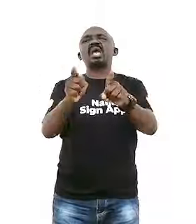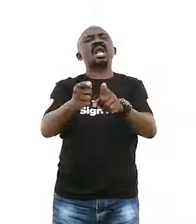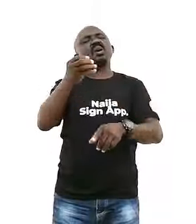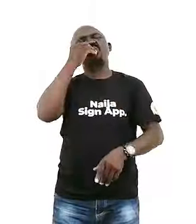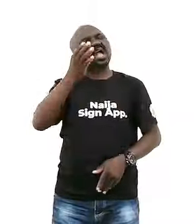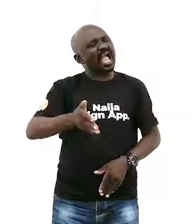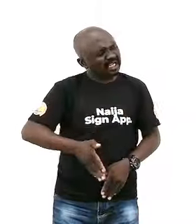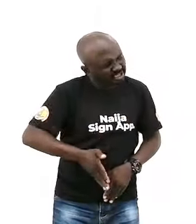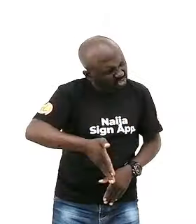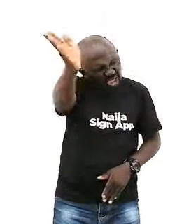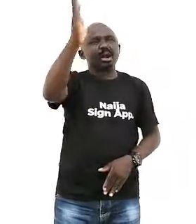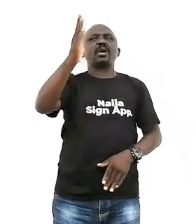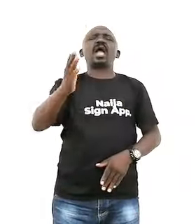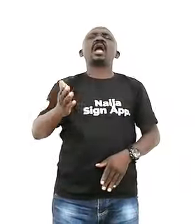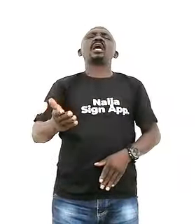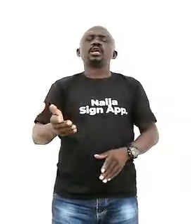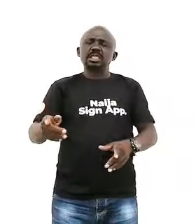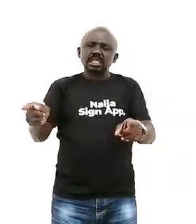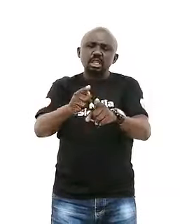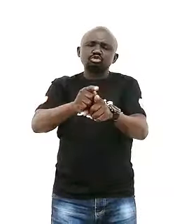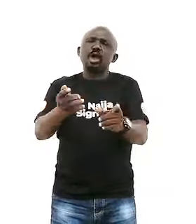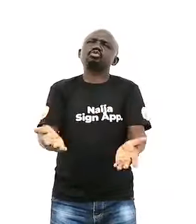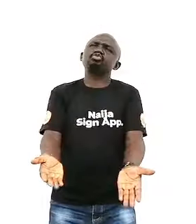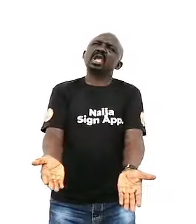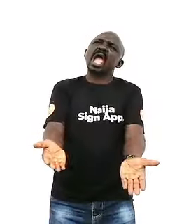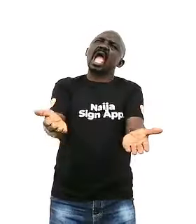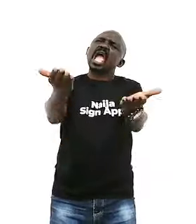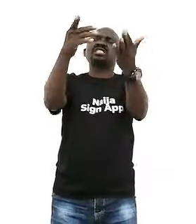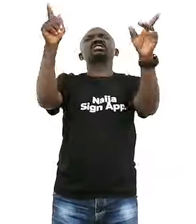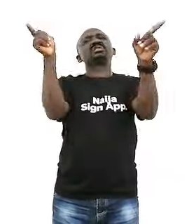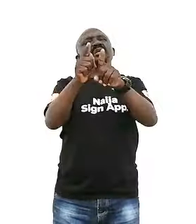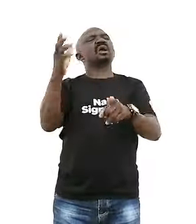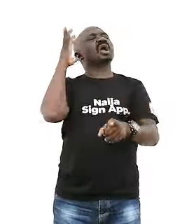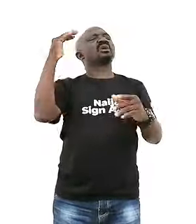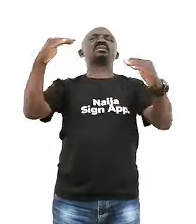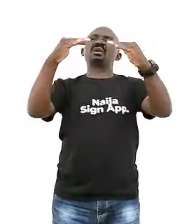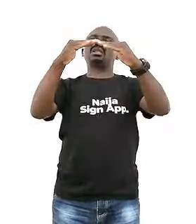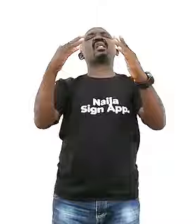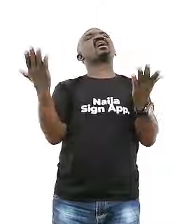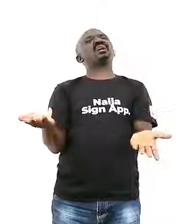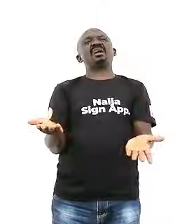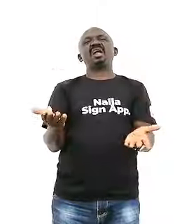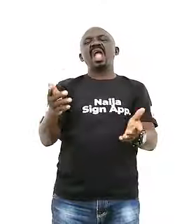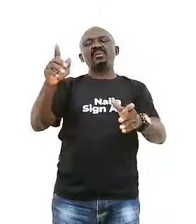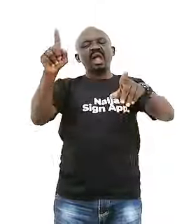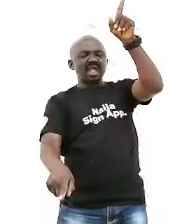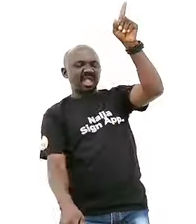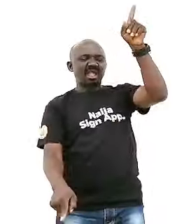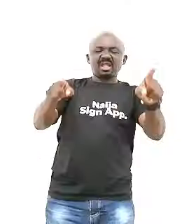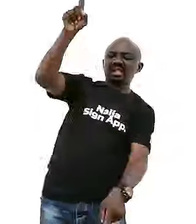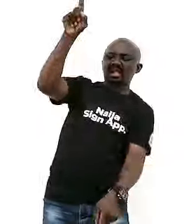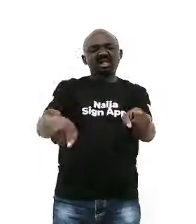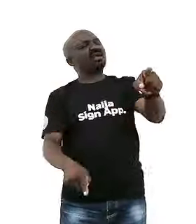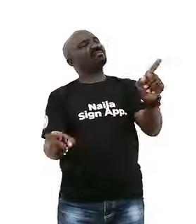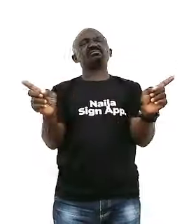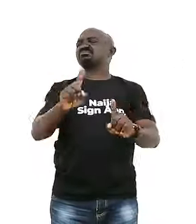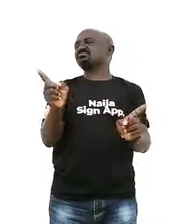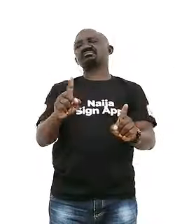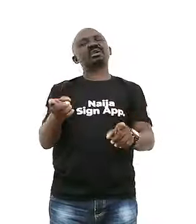is something that we are concerned with and something that teaches us a lot. And I call on those in the front line of the